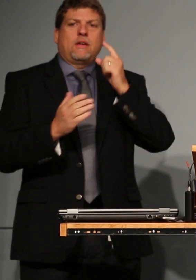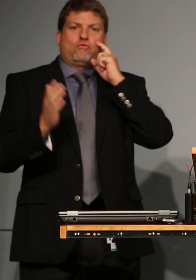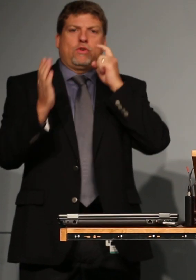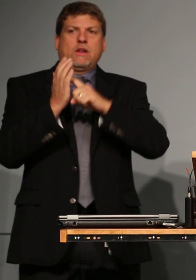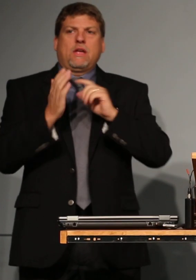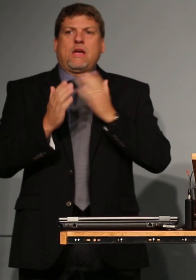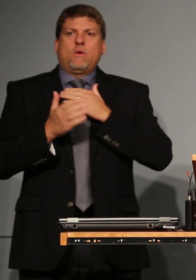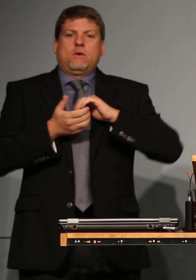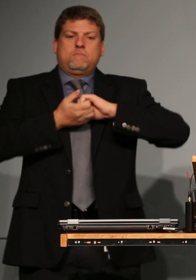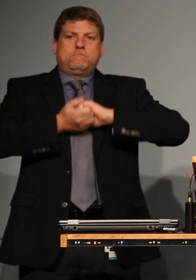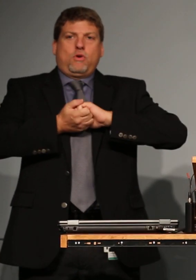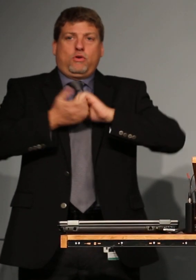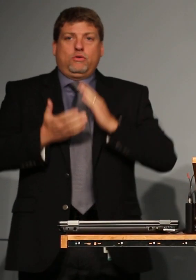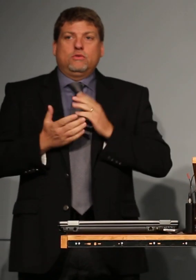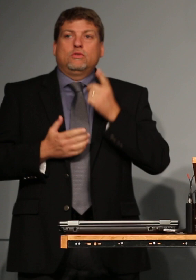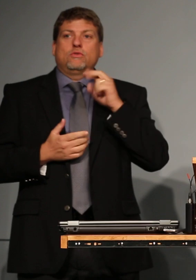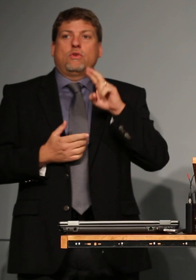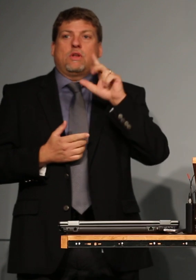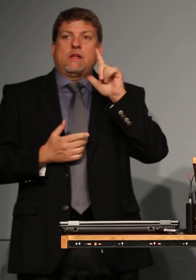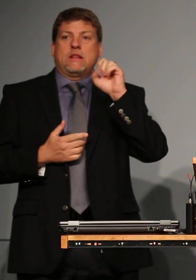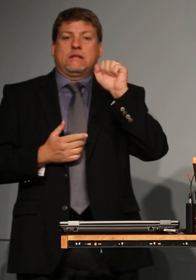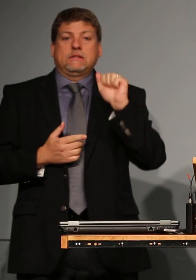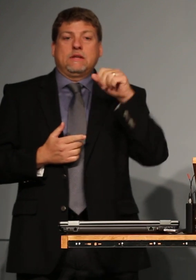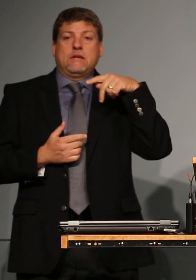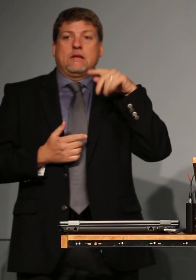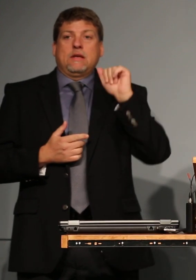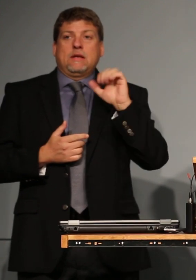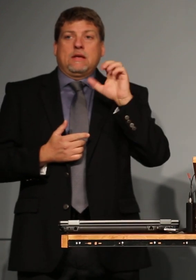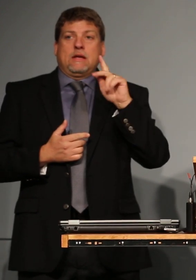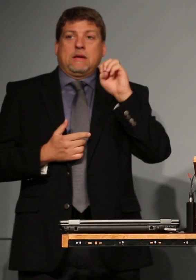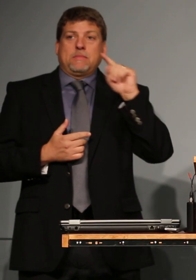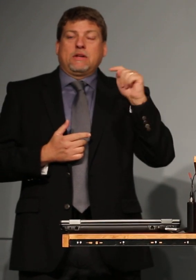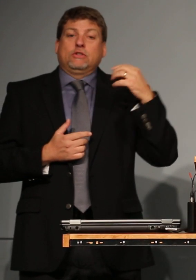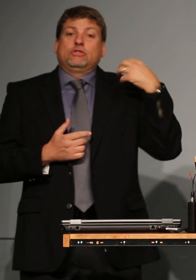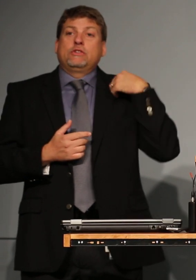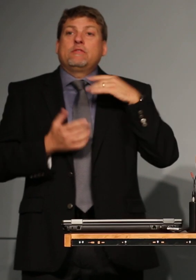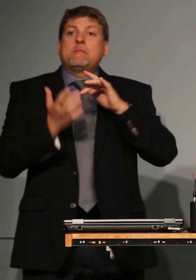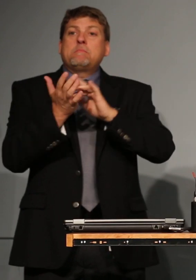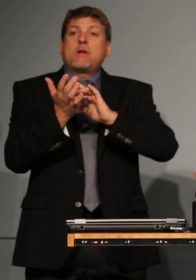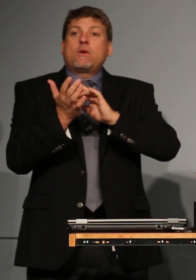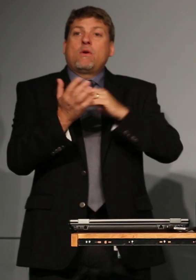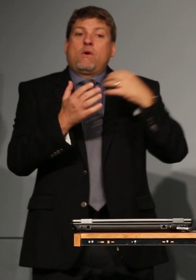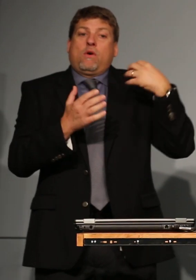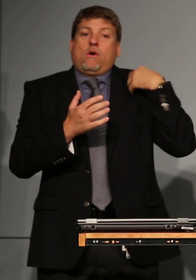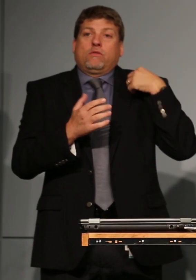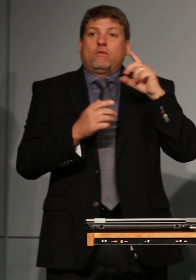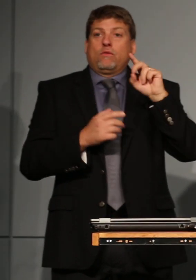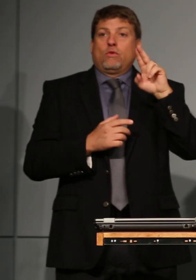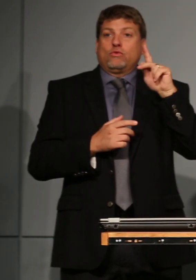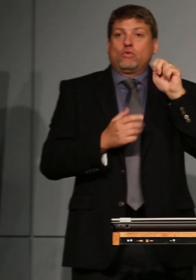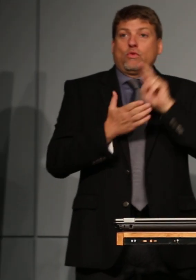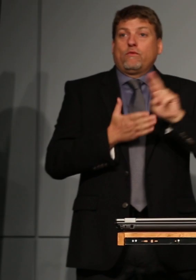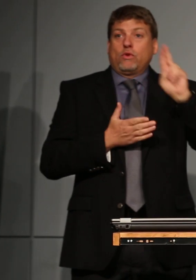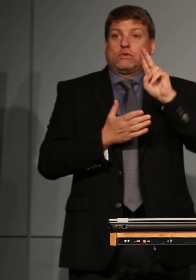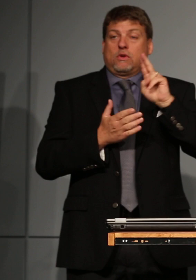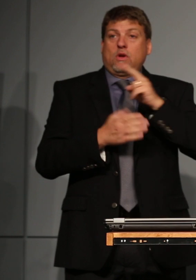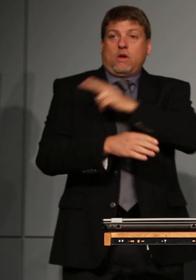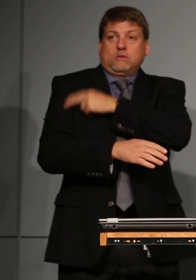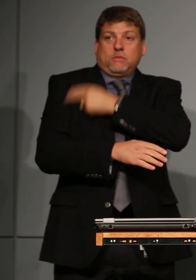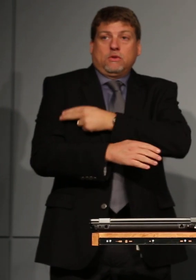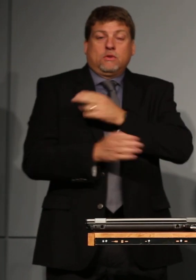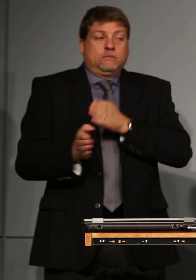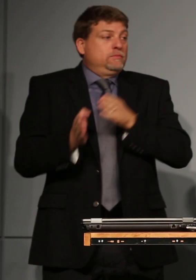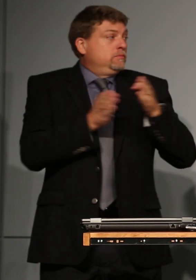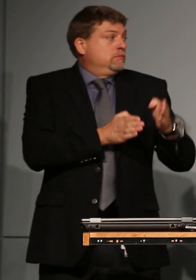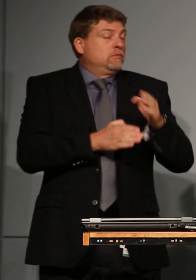here today. Dr. Lisa Pickett, who is the Chief Medical Officer at Duke University Hospital. We have Gail